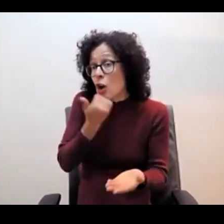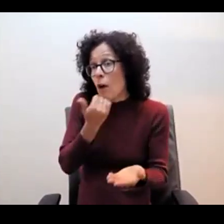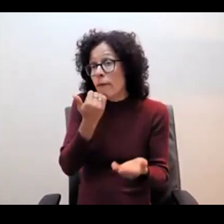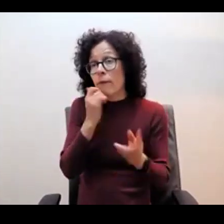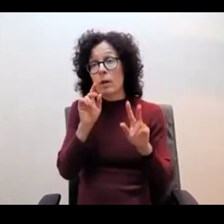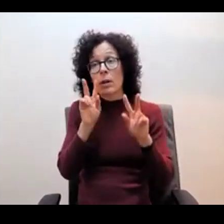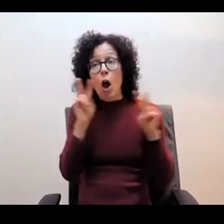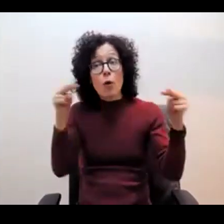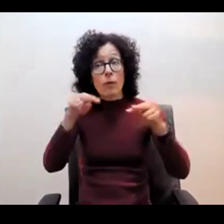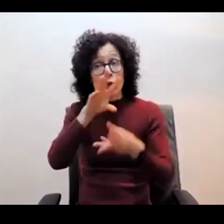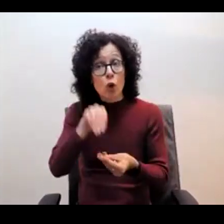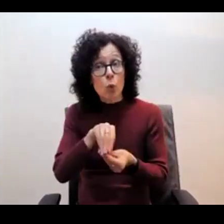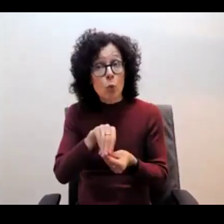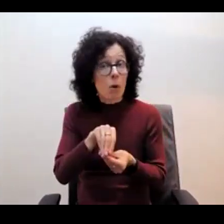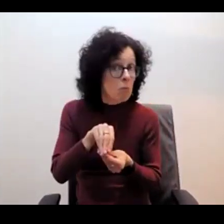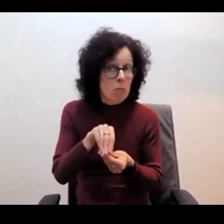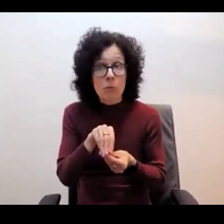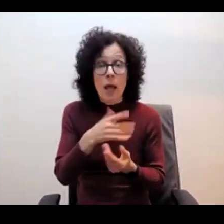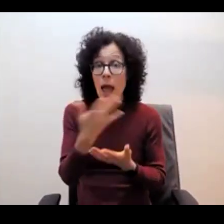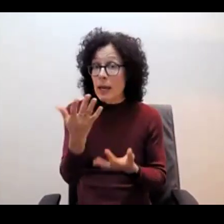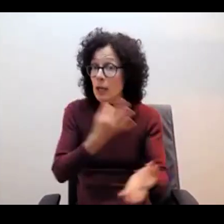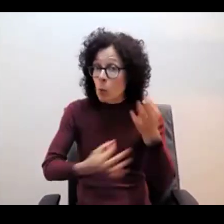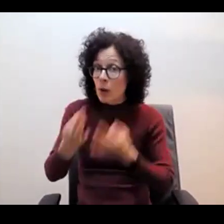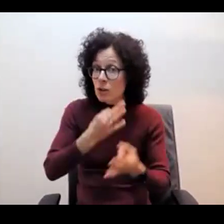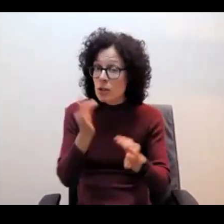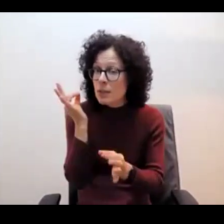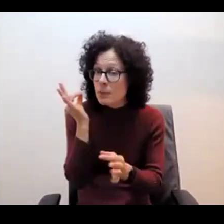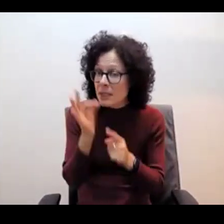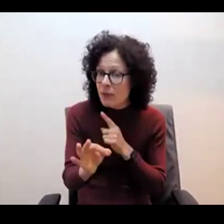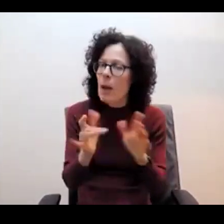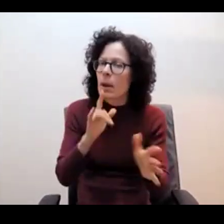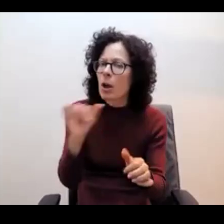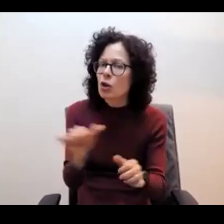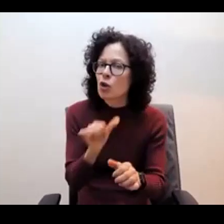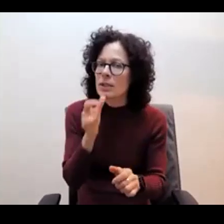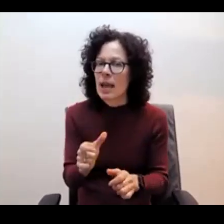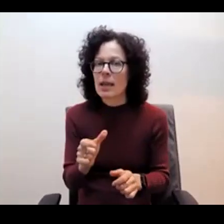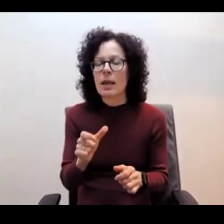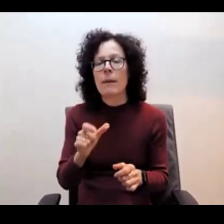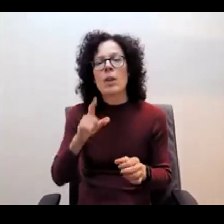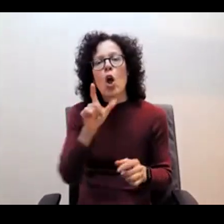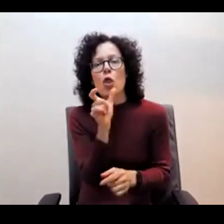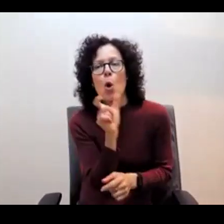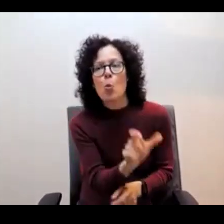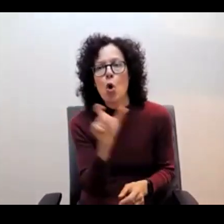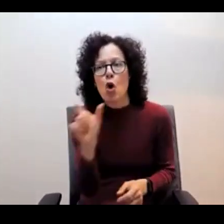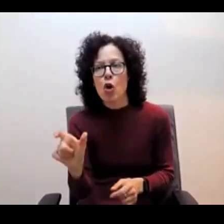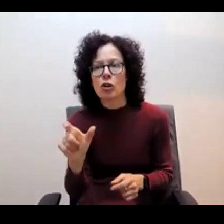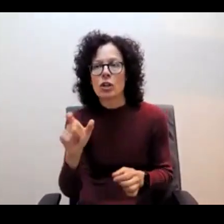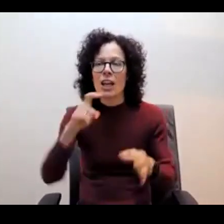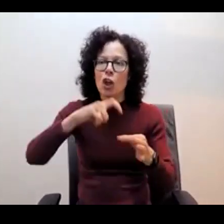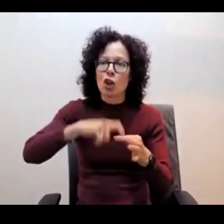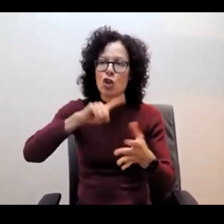now. If there are any questions specifically, maybe I should say that the word Qigong literally means